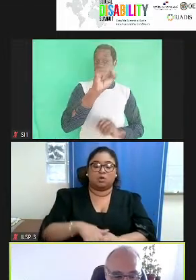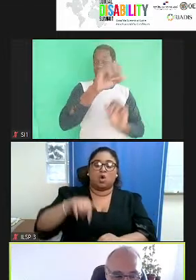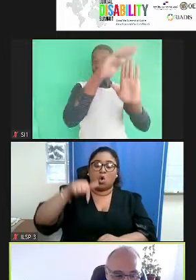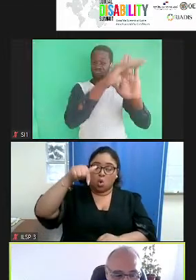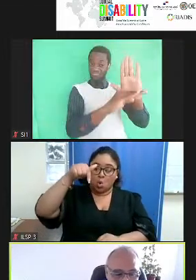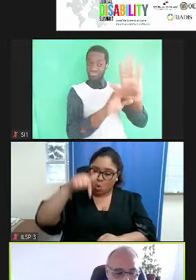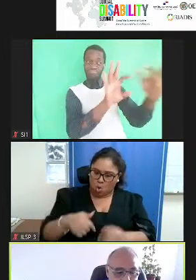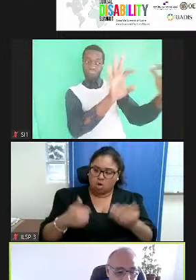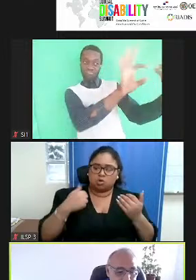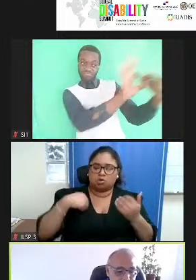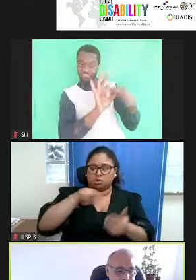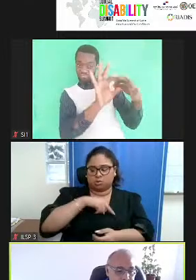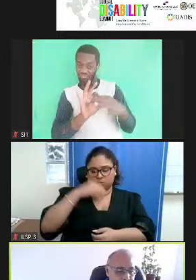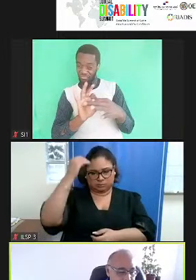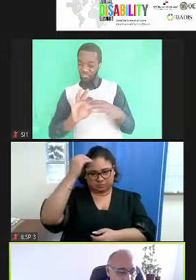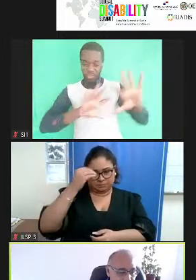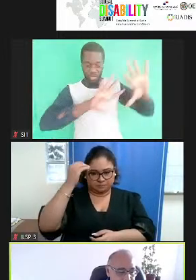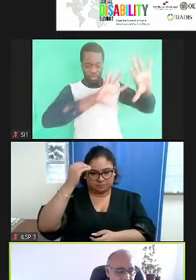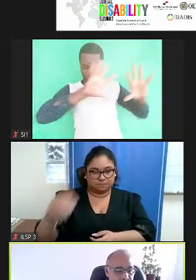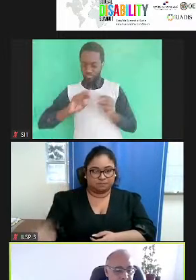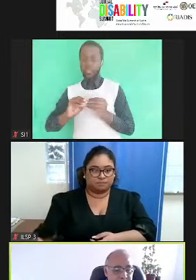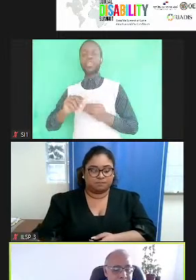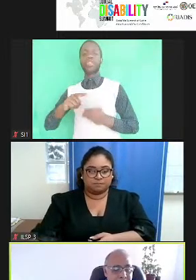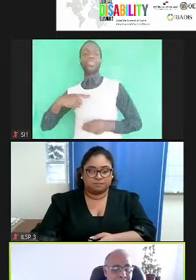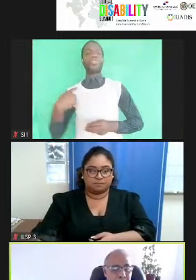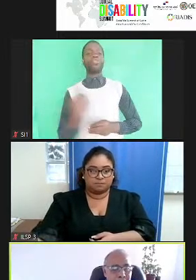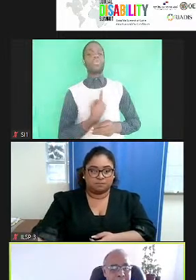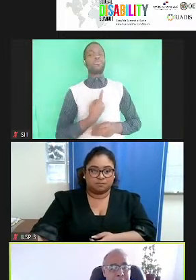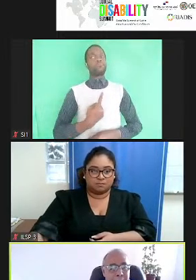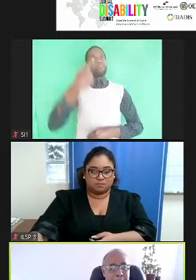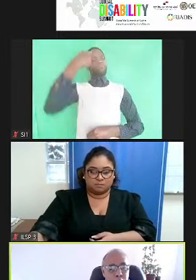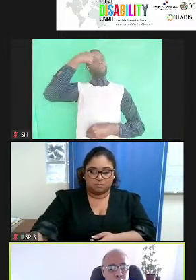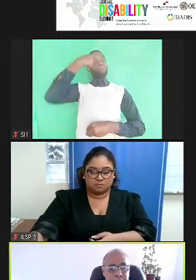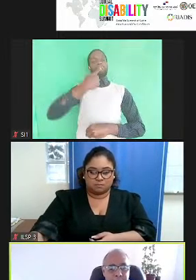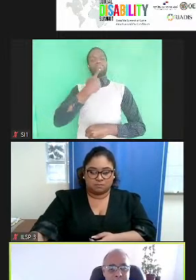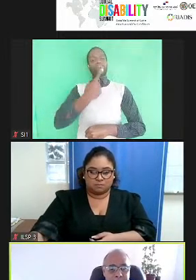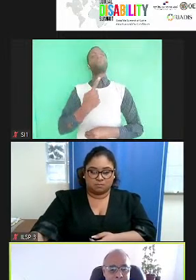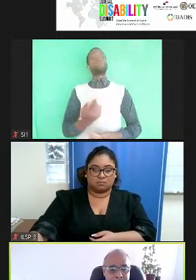and sdgs we consider as follows